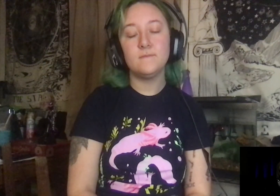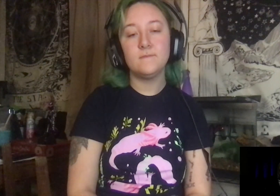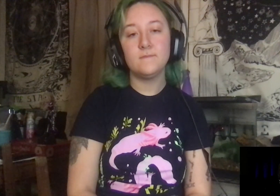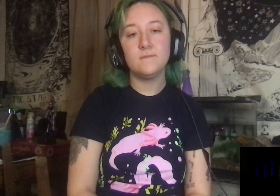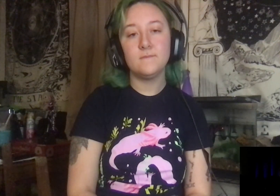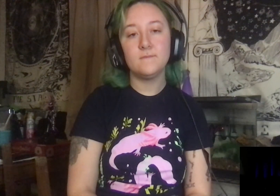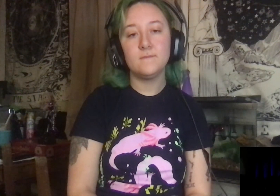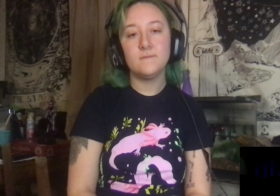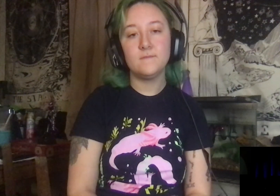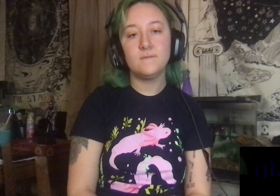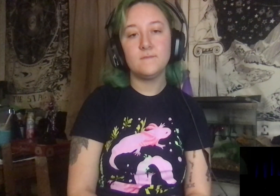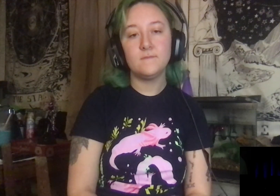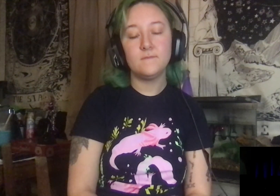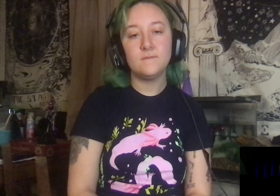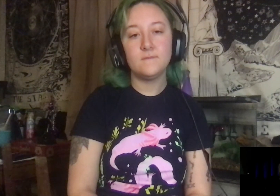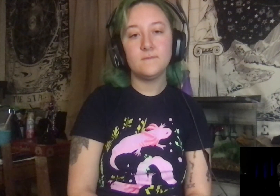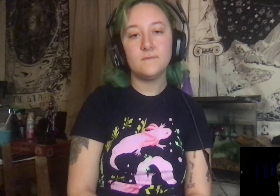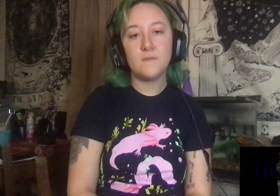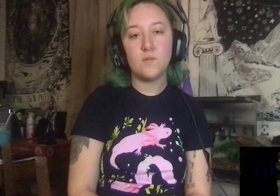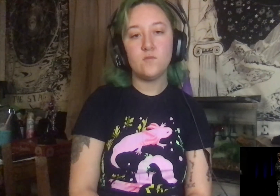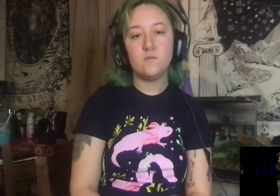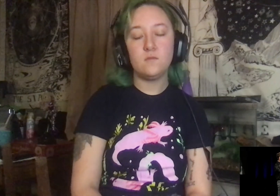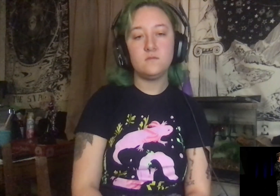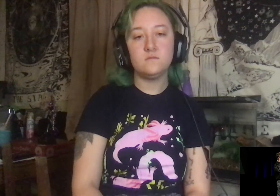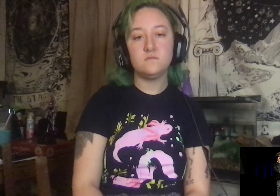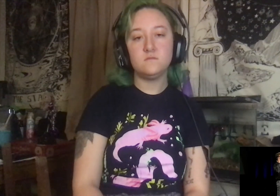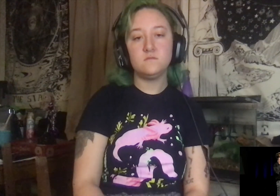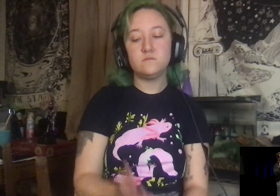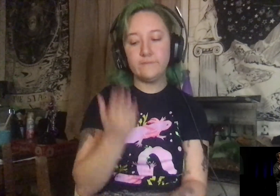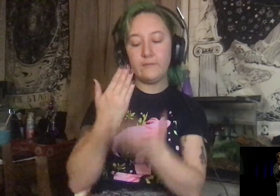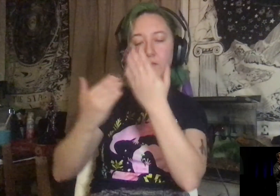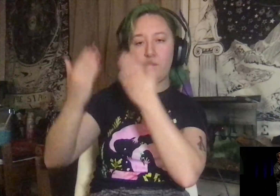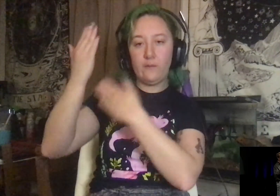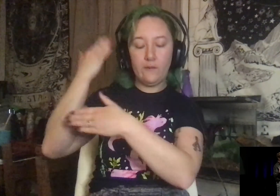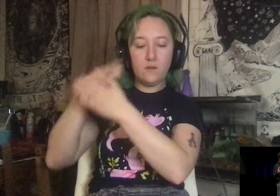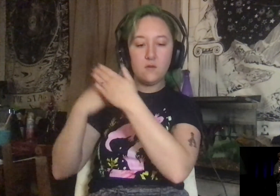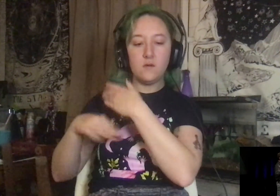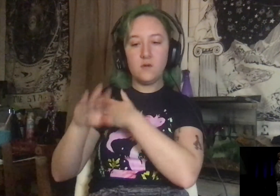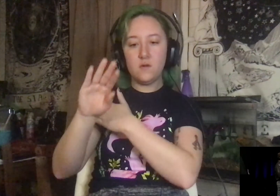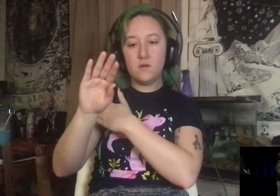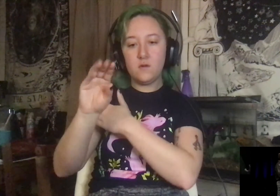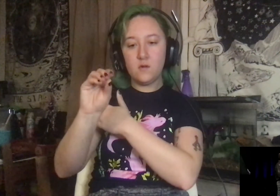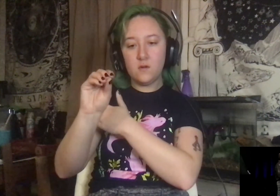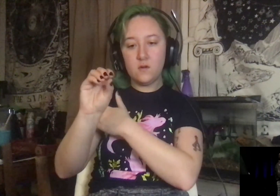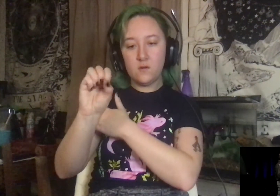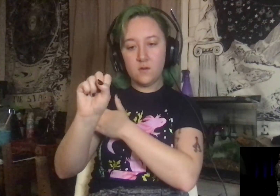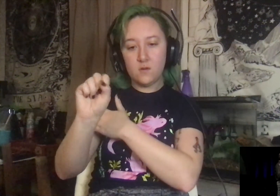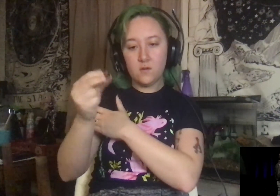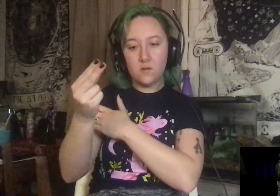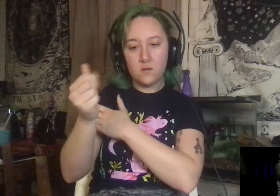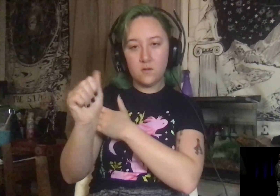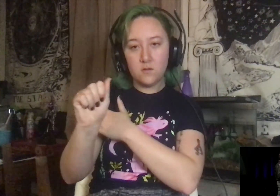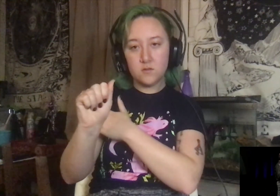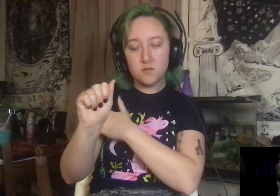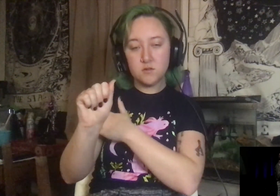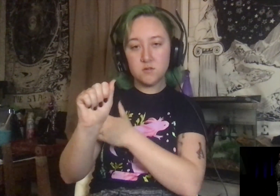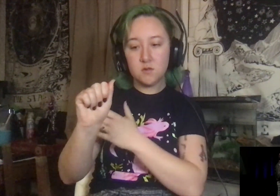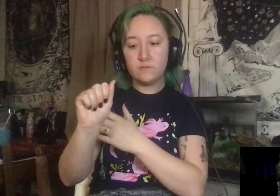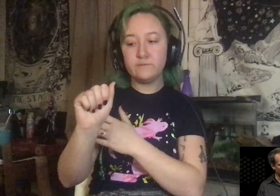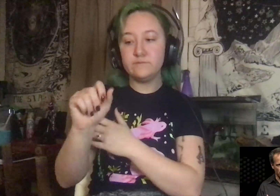first is, going back to, OSHA and PETA and the Humane Society. What if OSHA got it